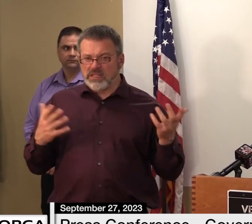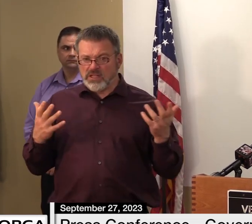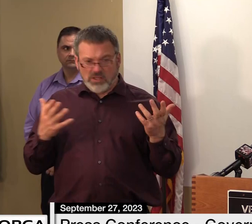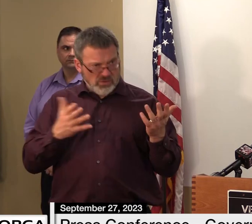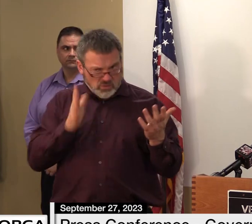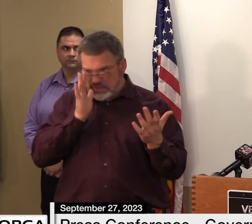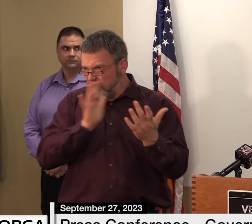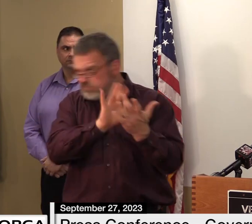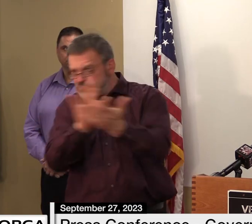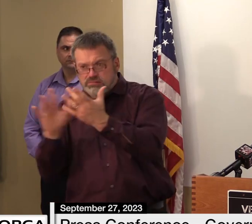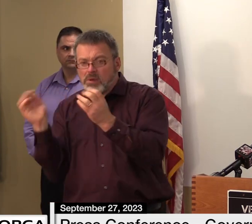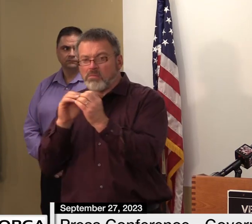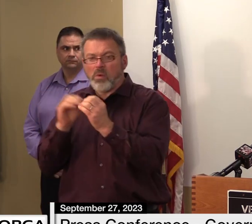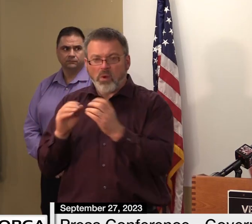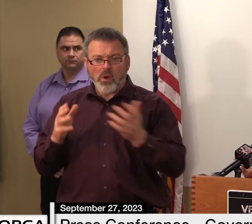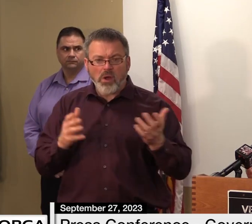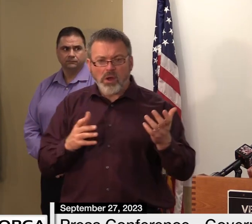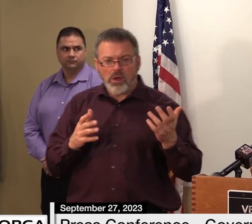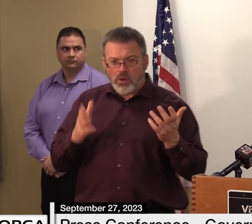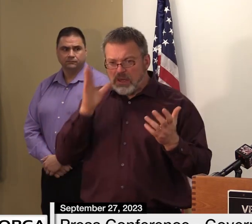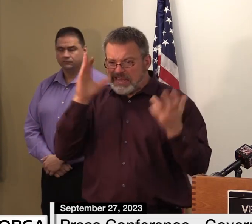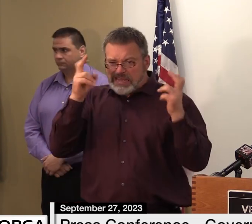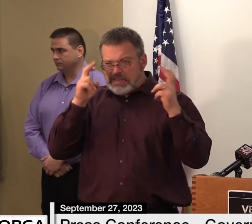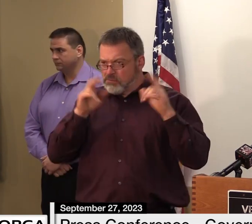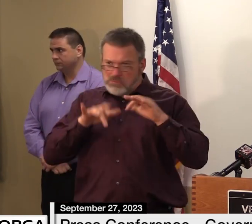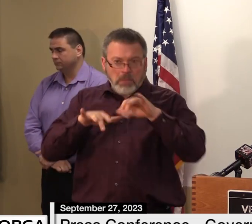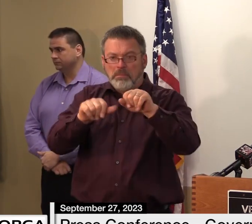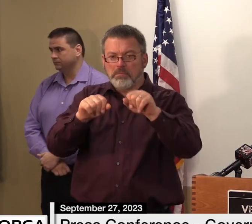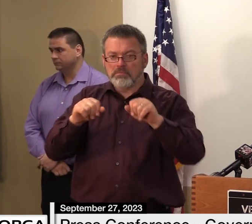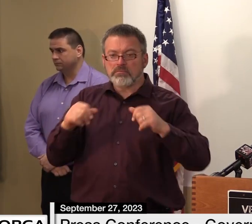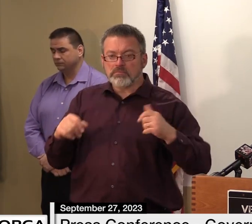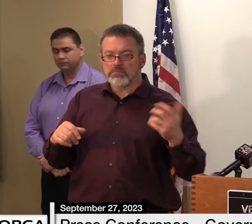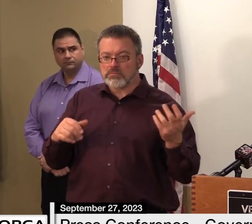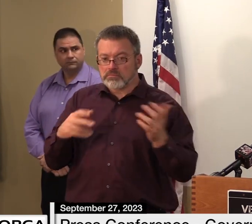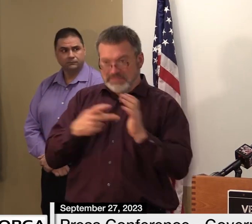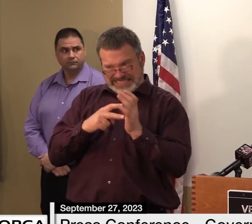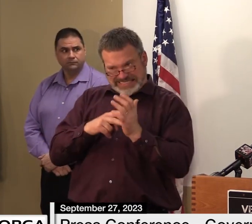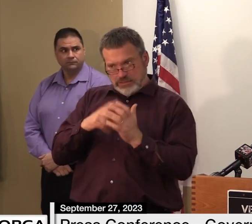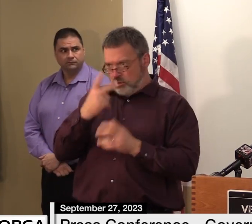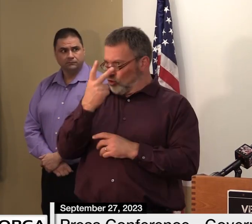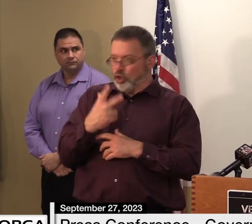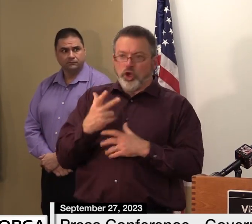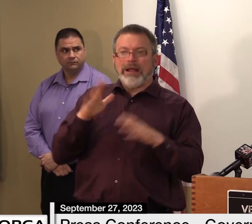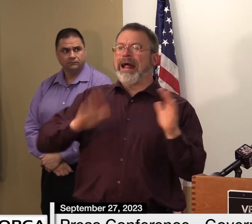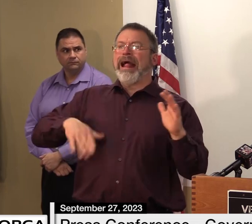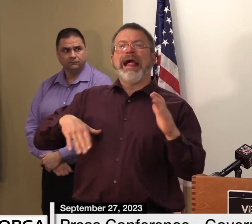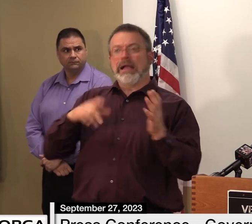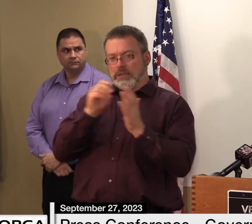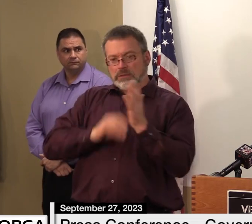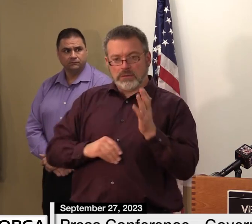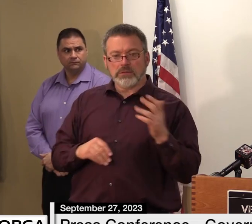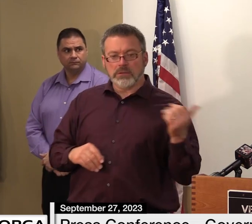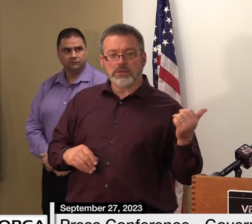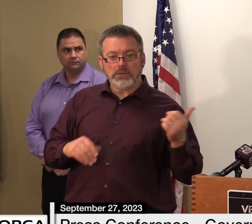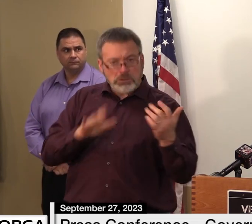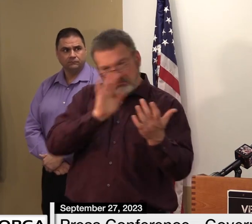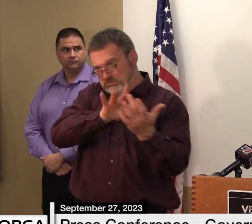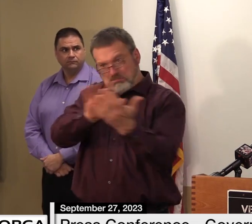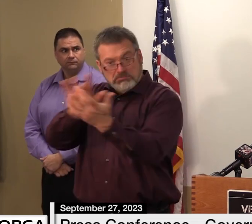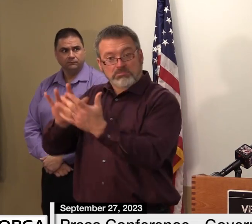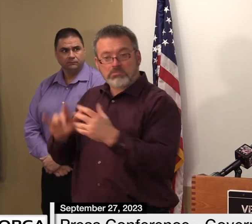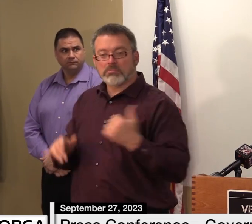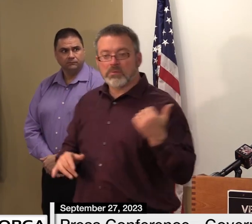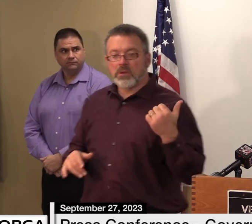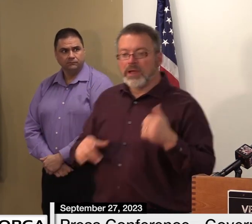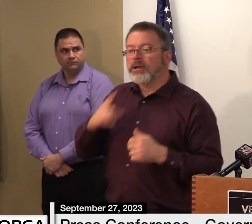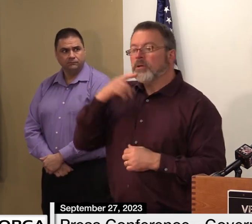as soon as we know we get, I mean, I think having a third respond immediately, I